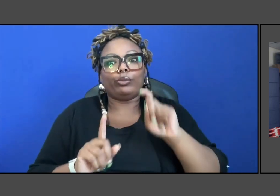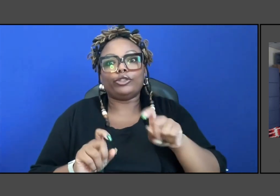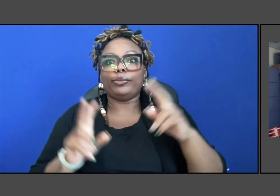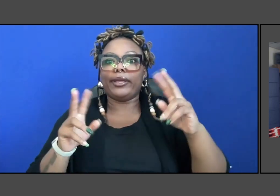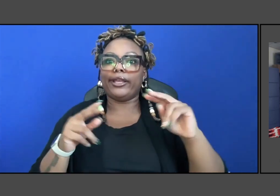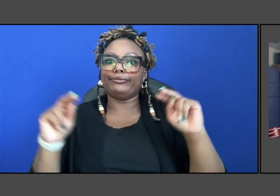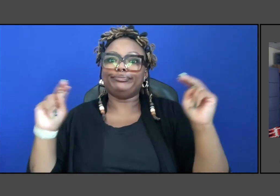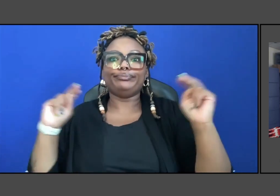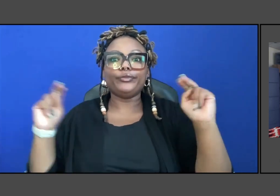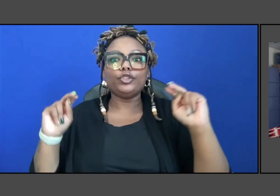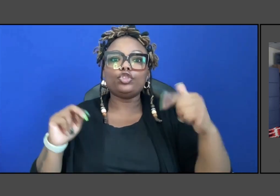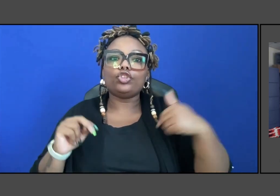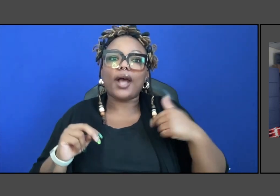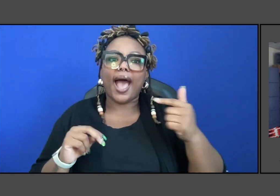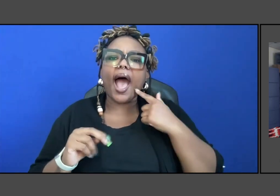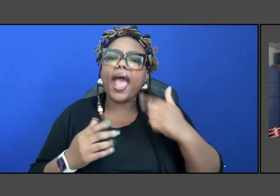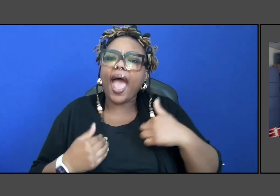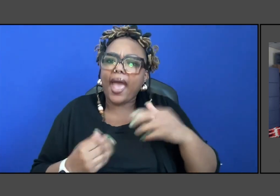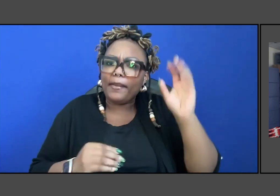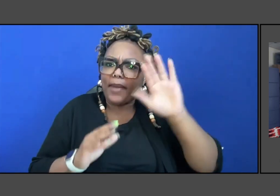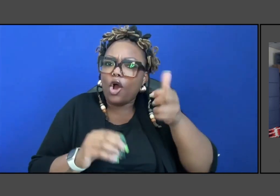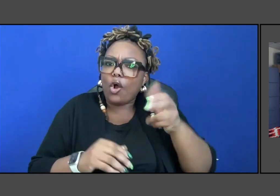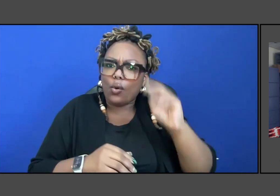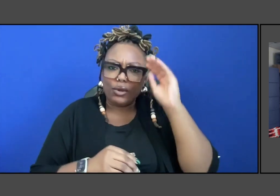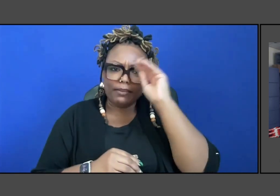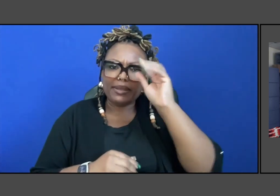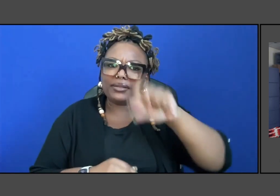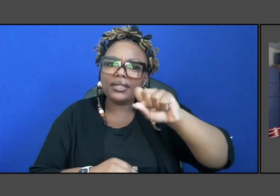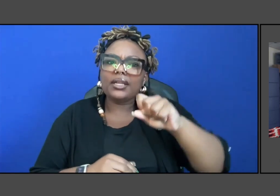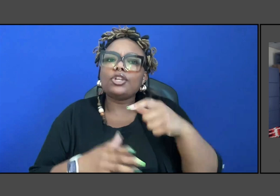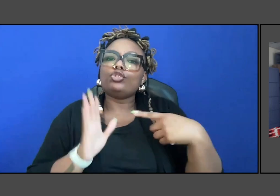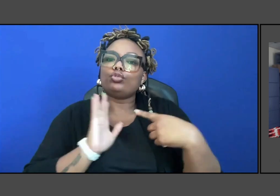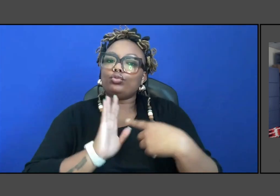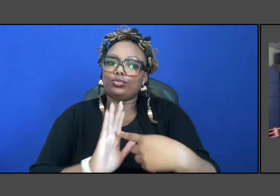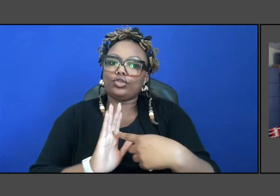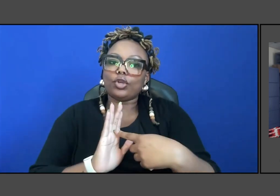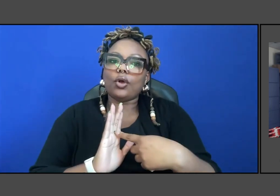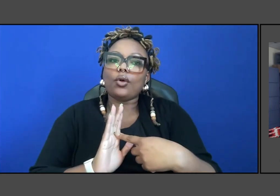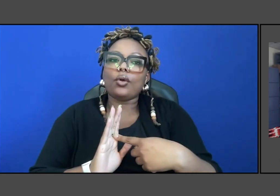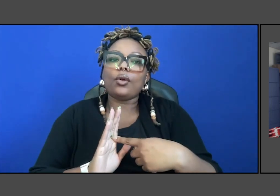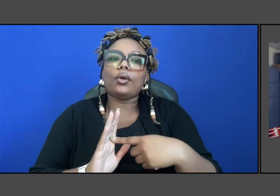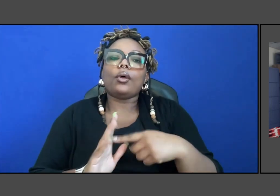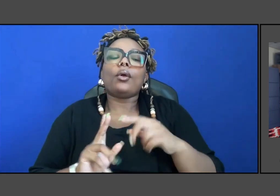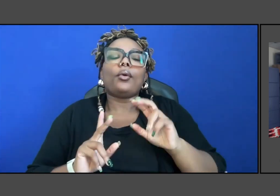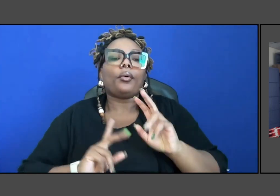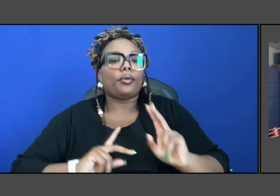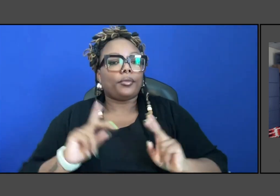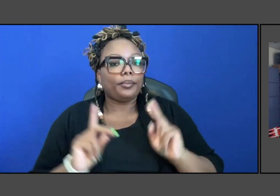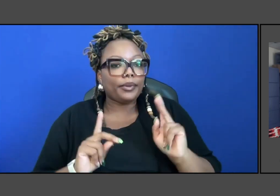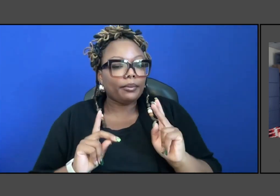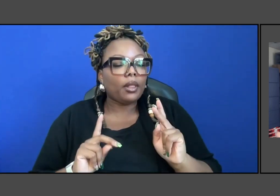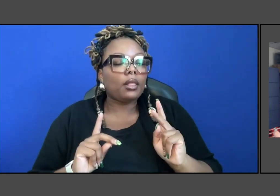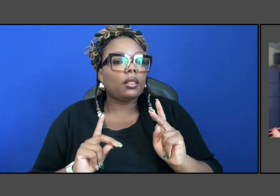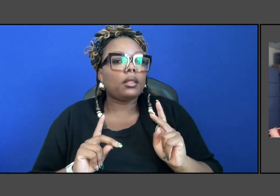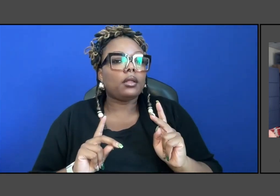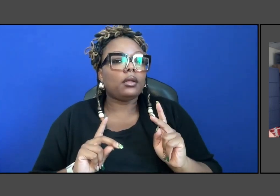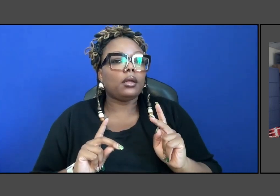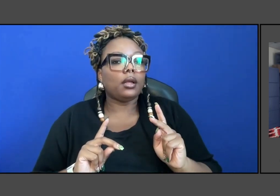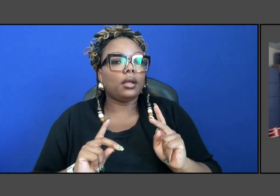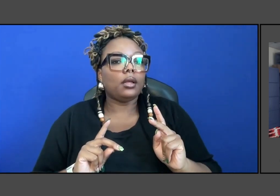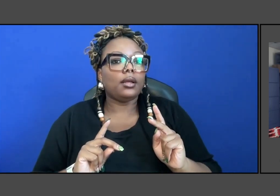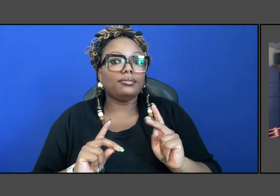very subjective in the sense of that, to show not people that, that they're the reality